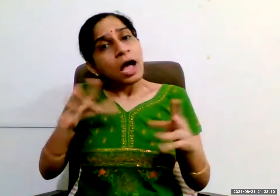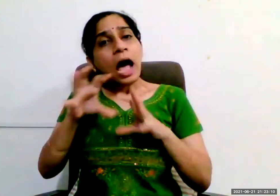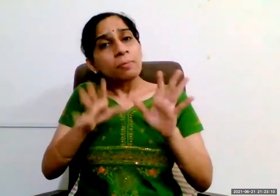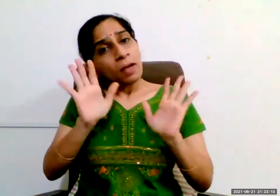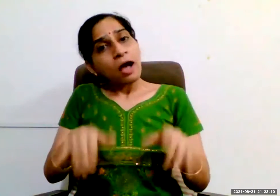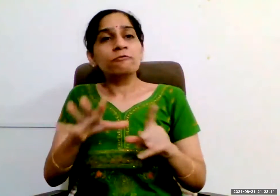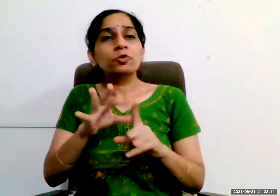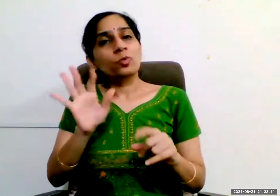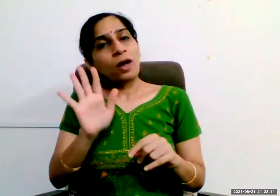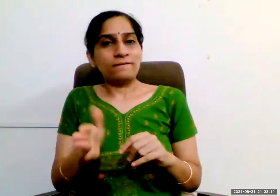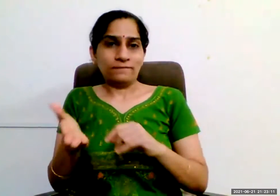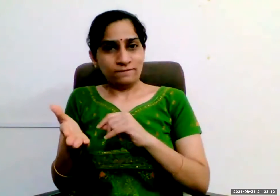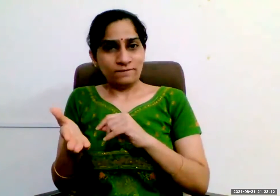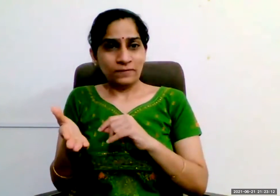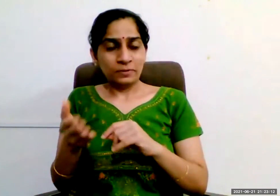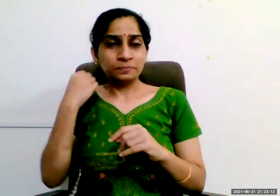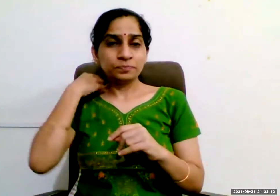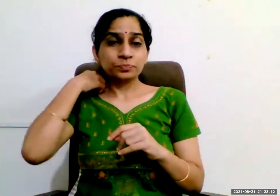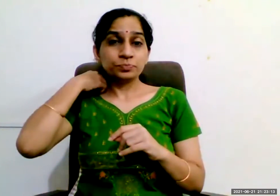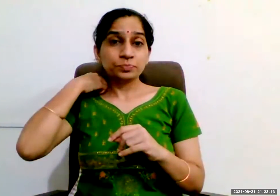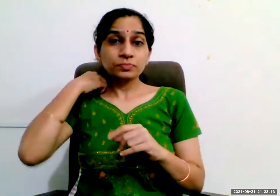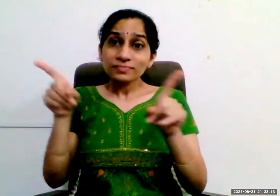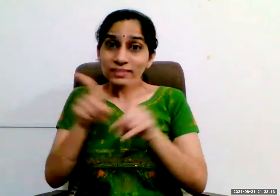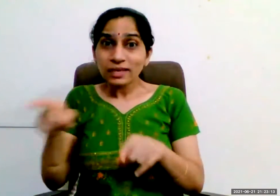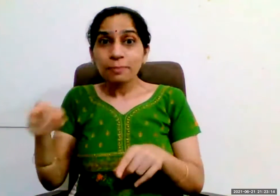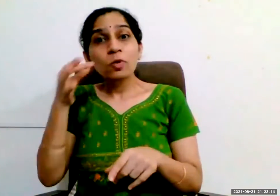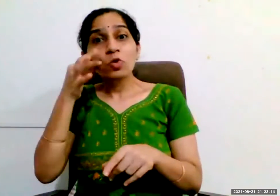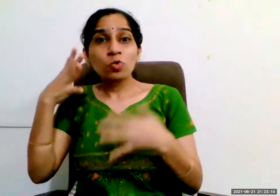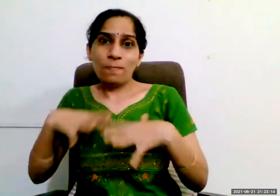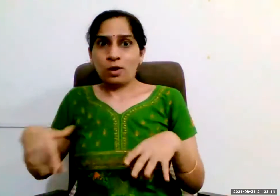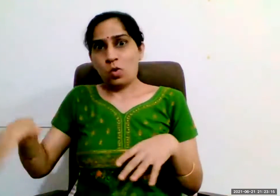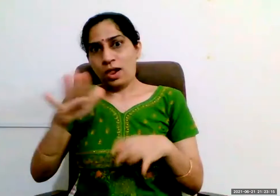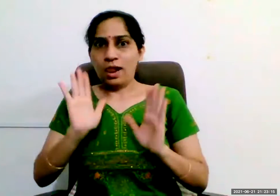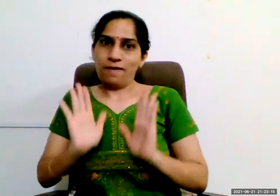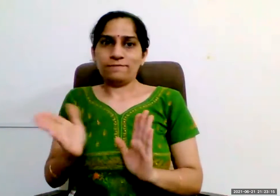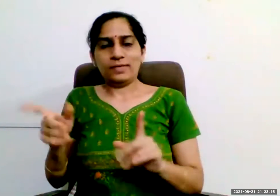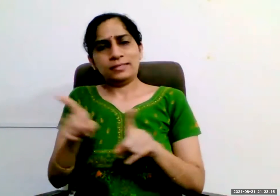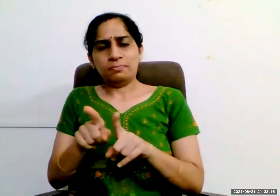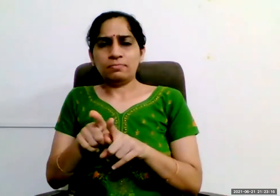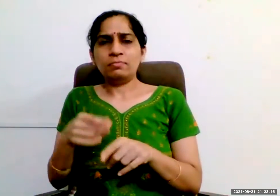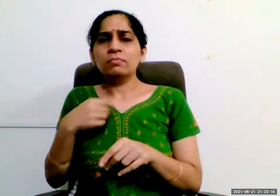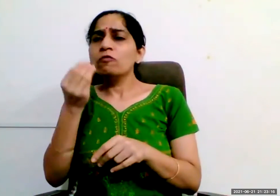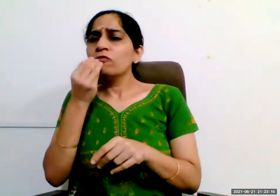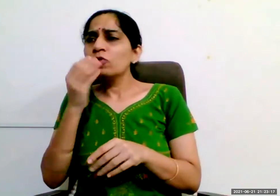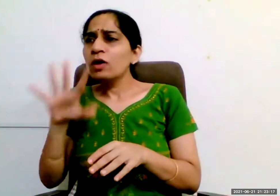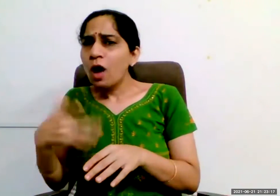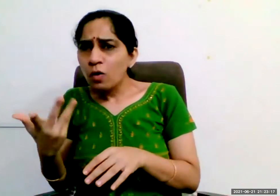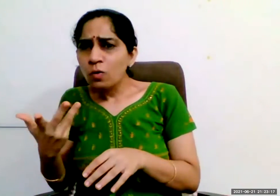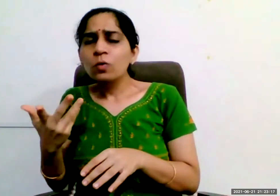So all these things even humans have, right? They also know how to protect. They also know how to find a partner. They also know how to eat, where